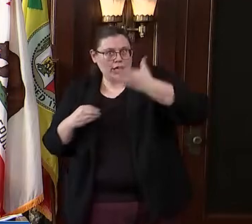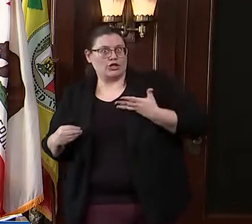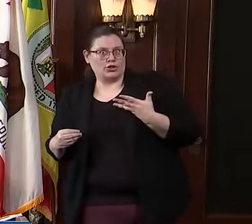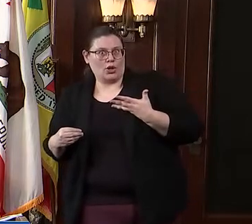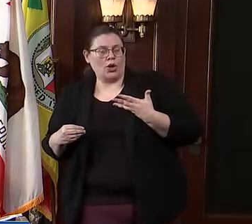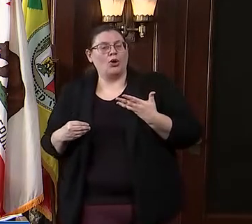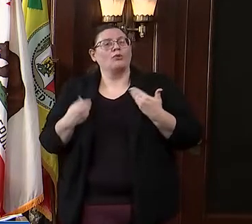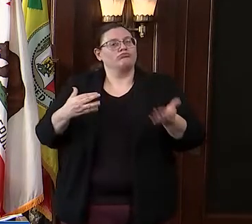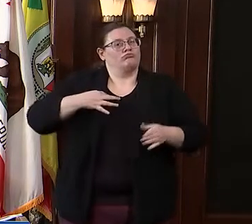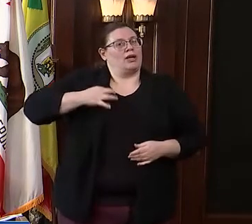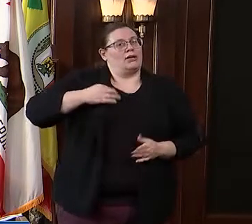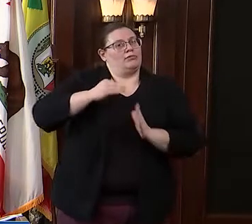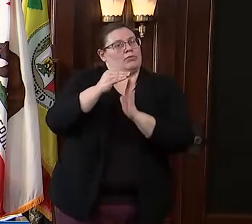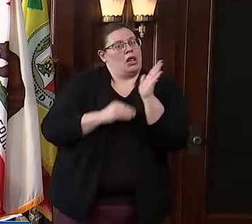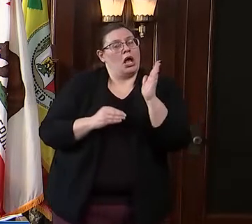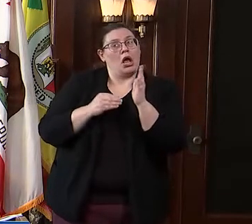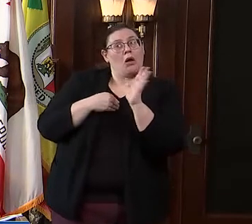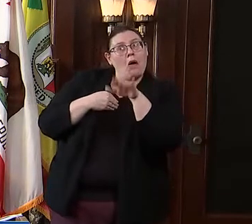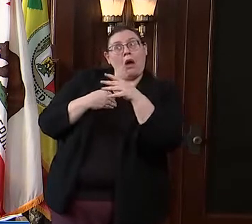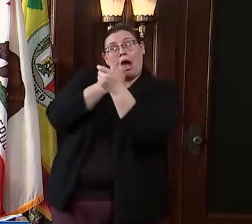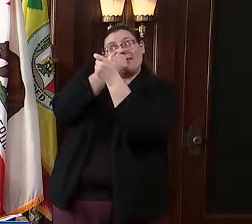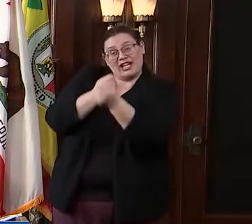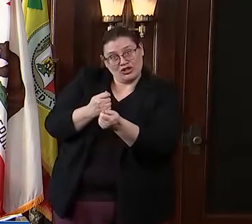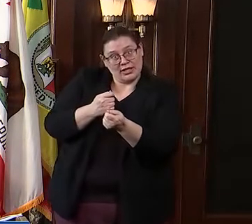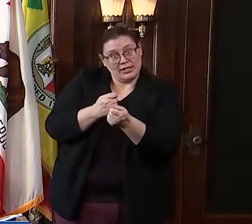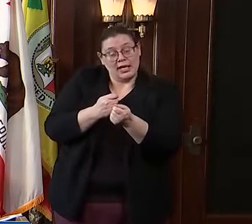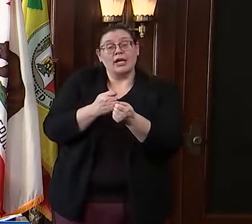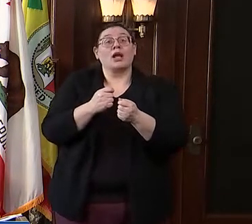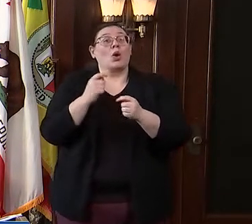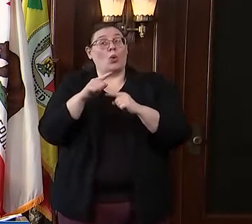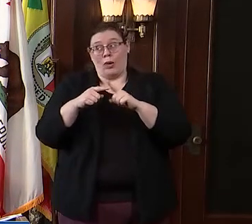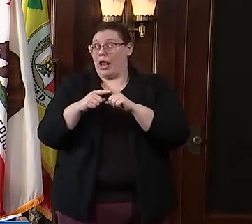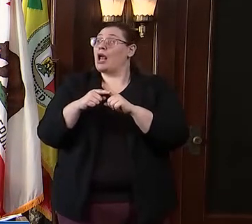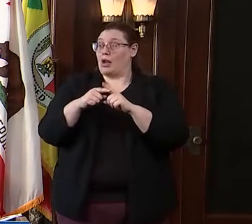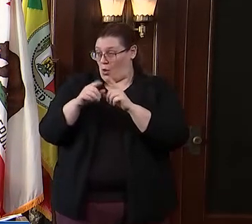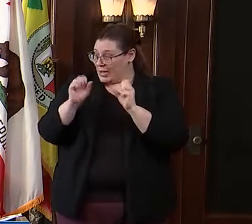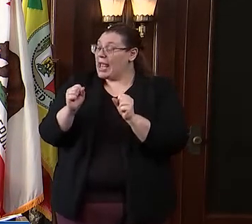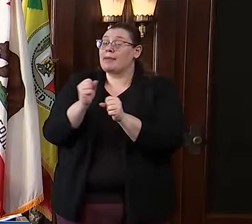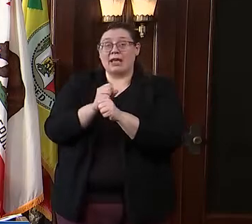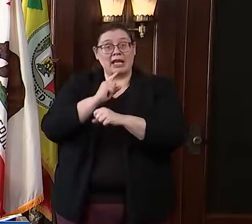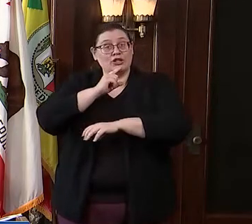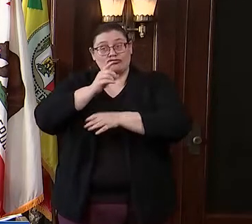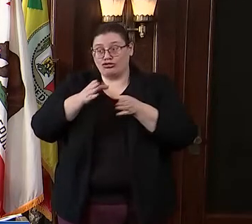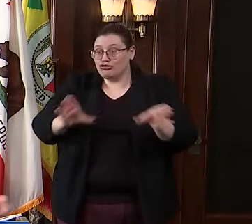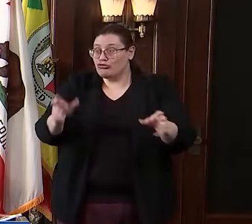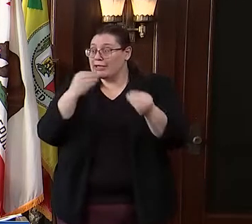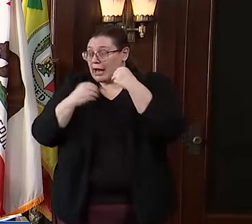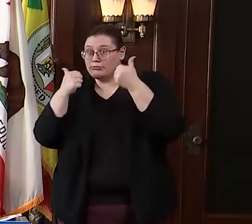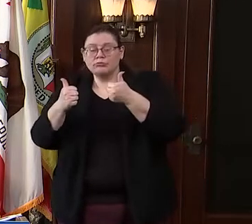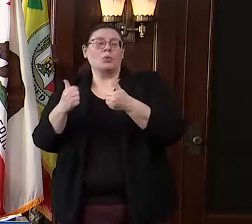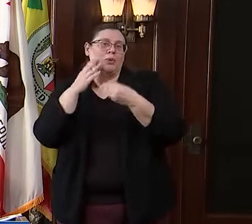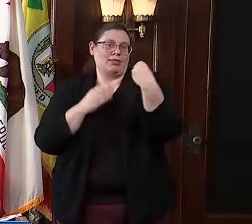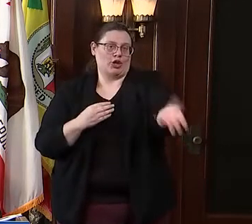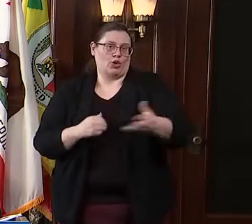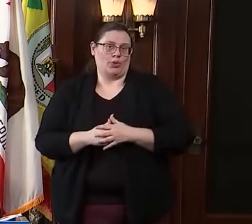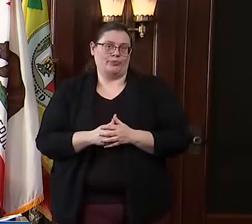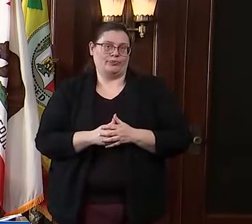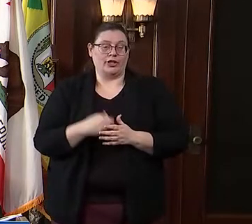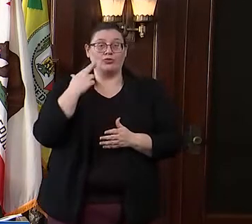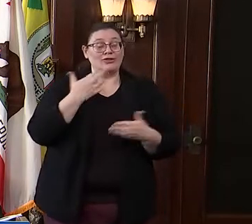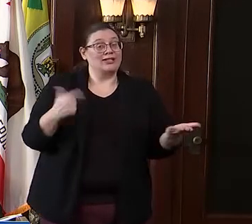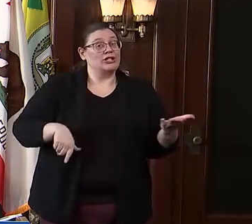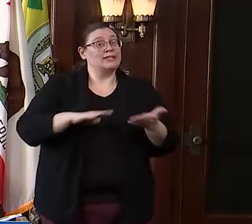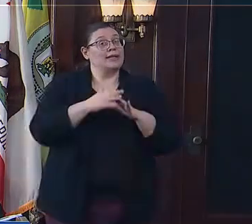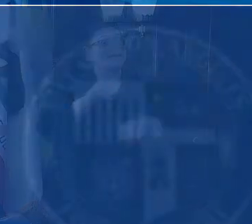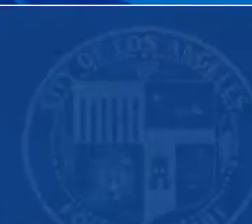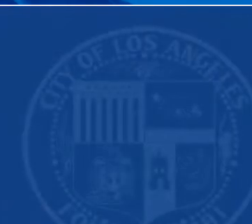submit an application expressing your interest, and we will notify you as soon as resources are made available. Restaurants in the city of Los Angeles can